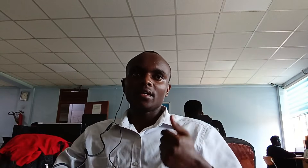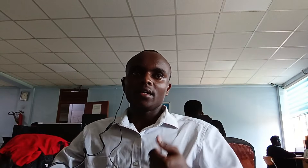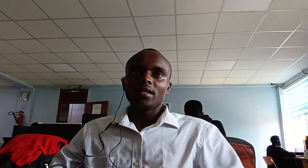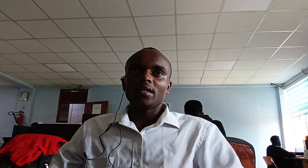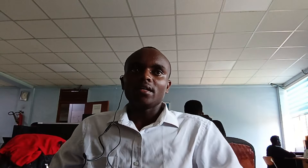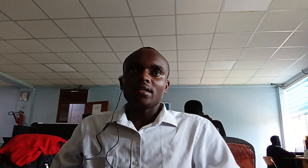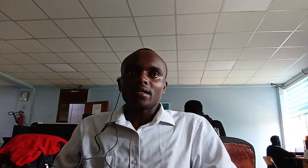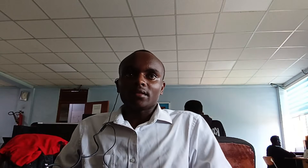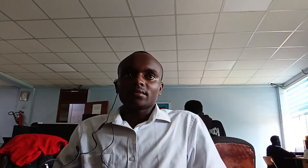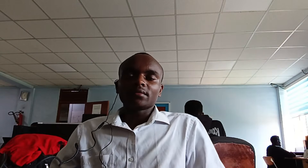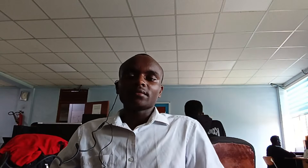Yeah.